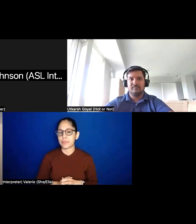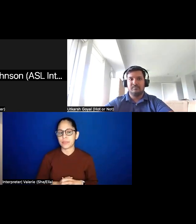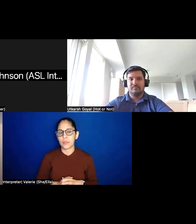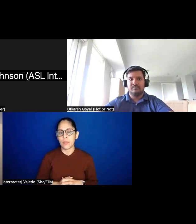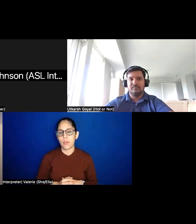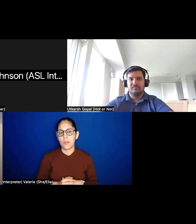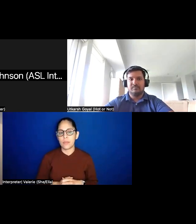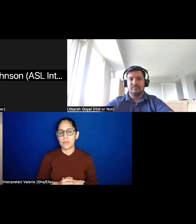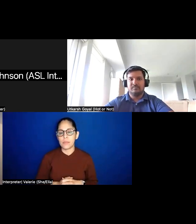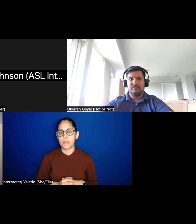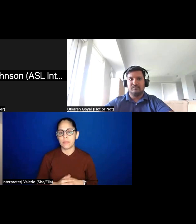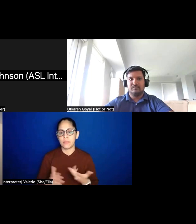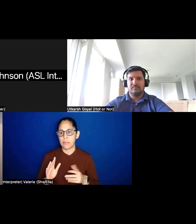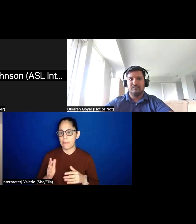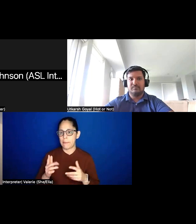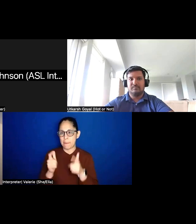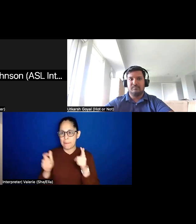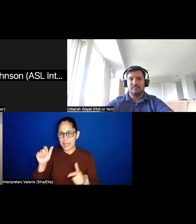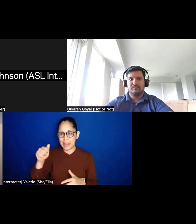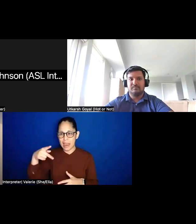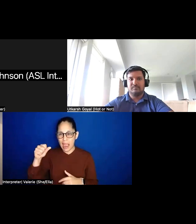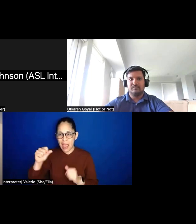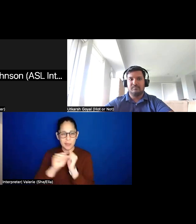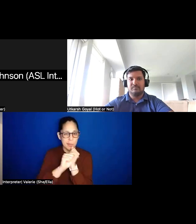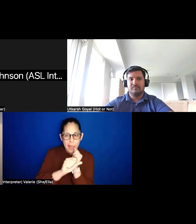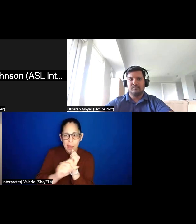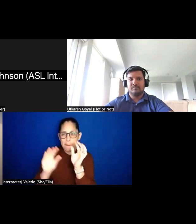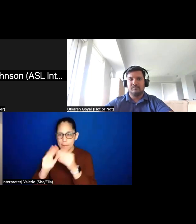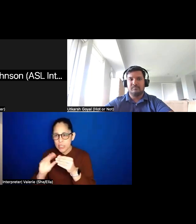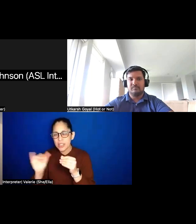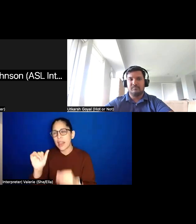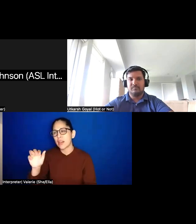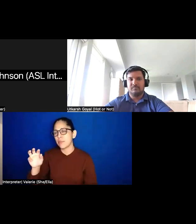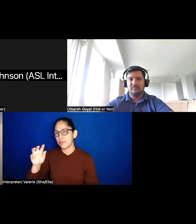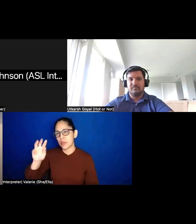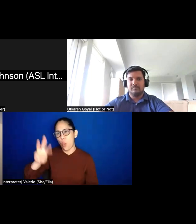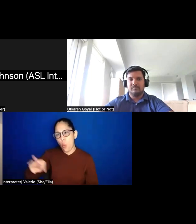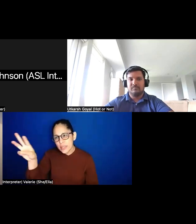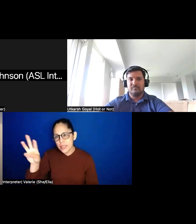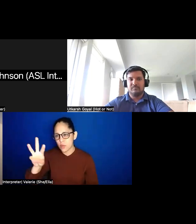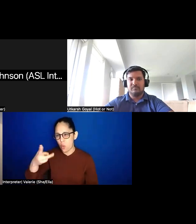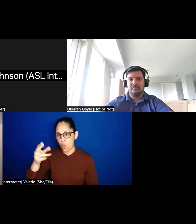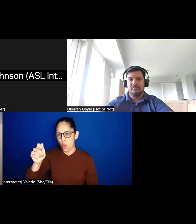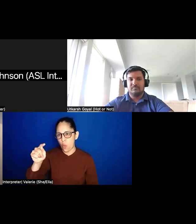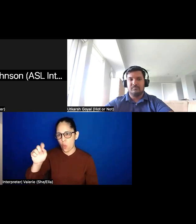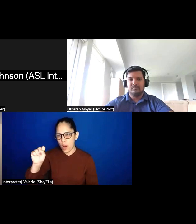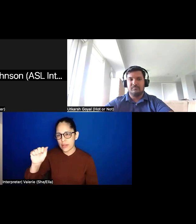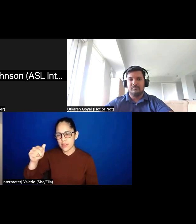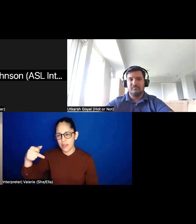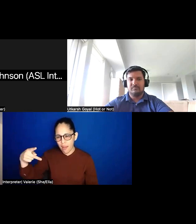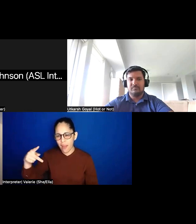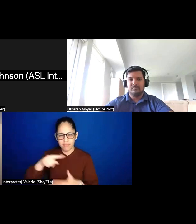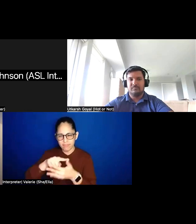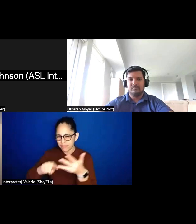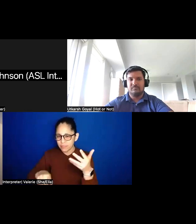big messaging apps like WhatsApp and Signal and Telegram, they have billions of users, they're worth hundreds of billions of